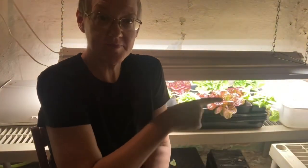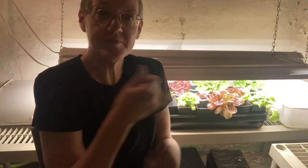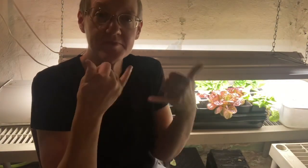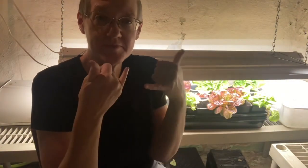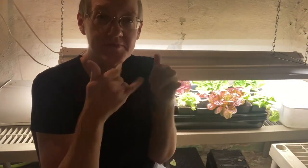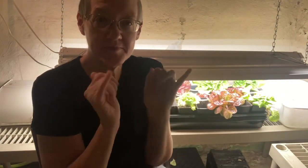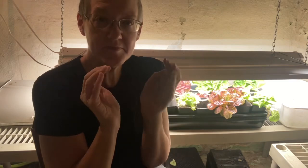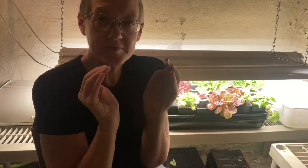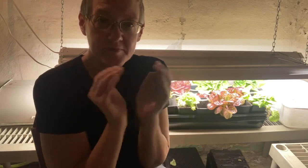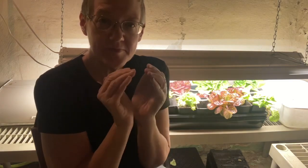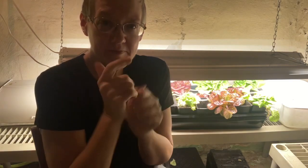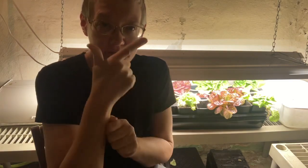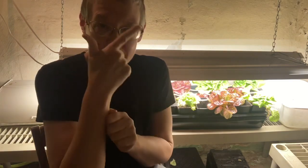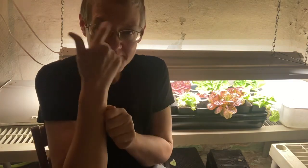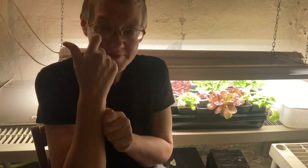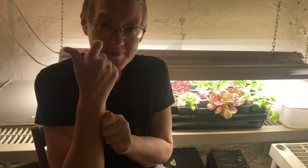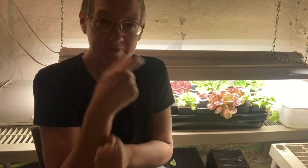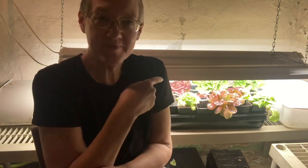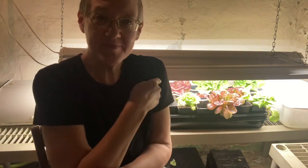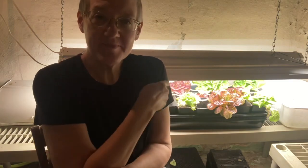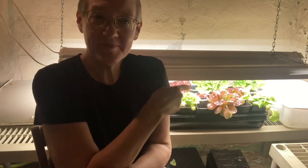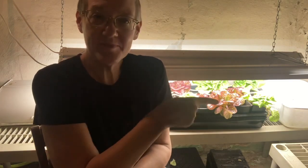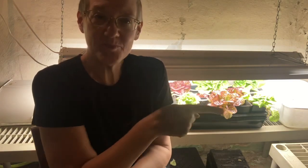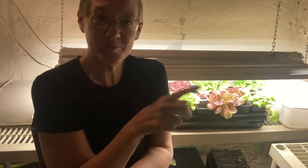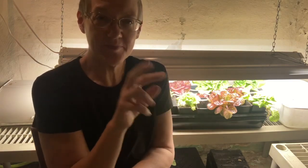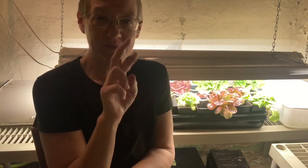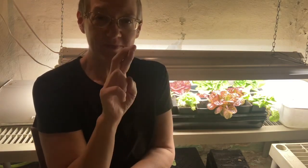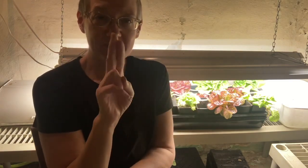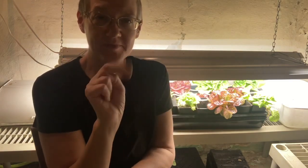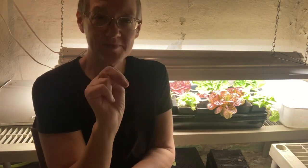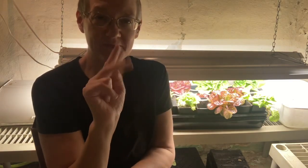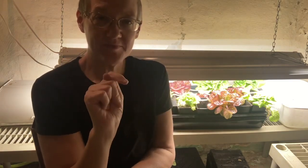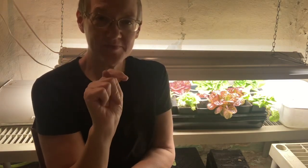Like I said, these smallest ones, they were the runts.